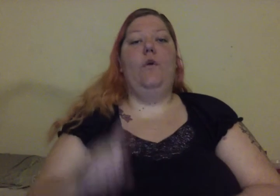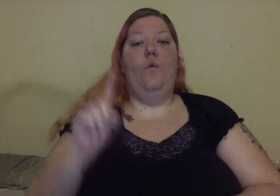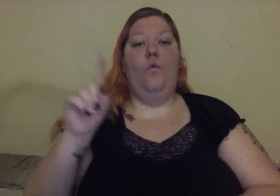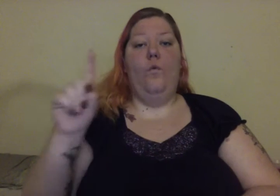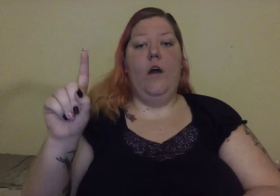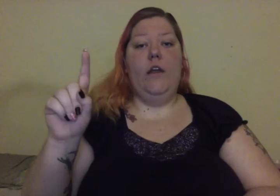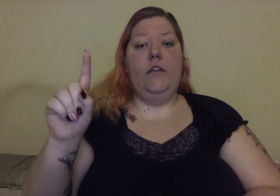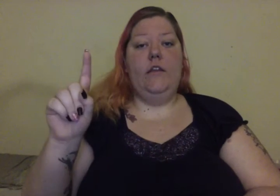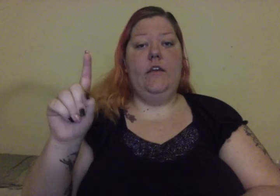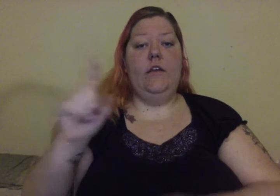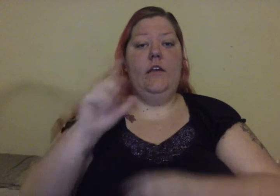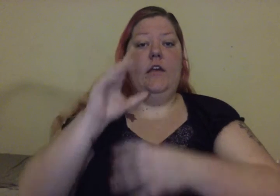1